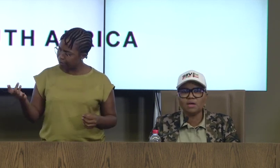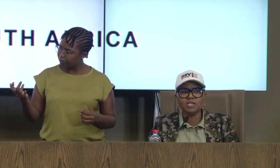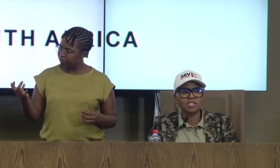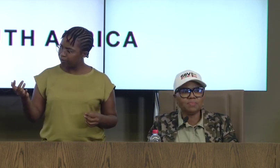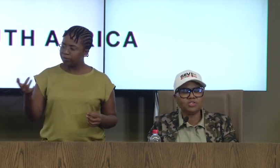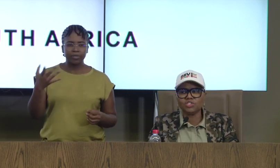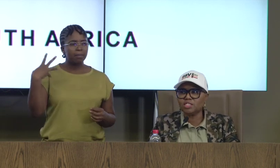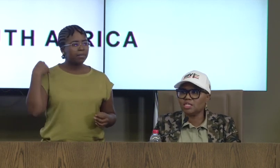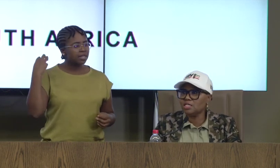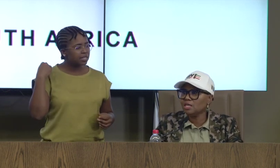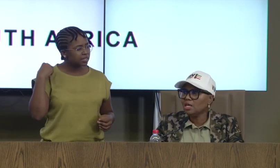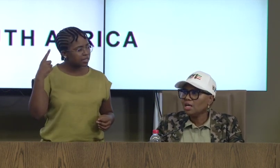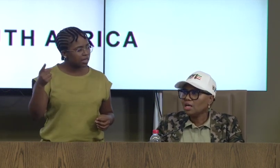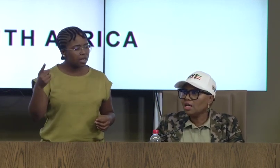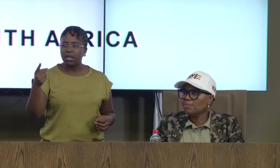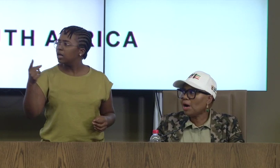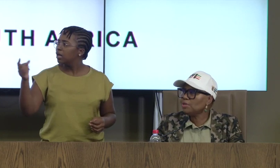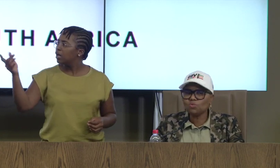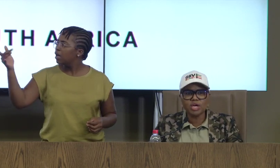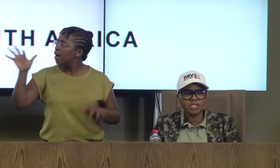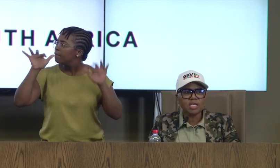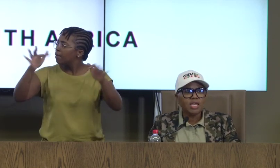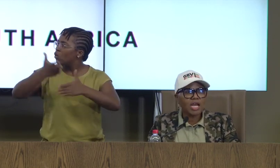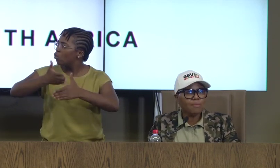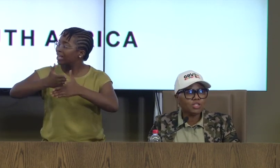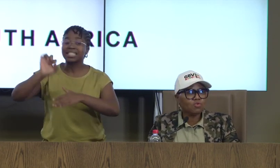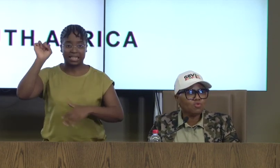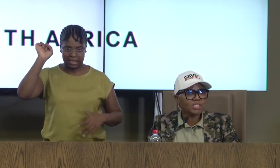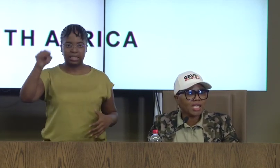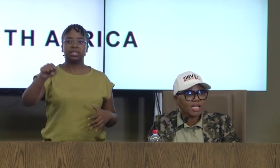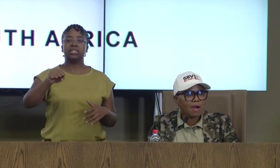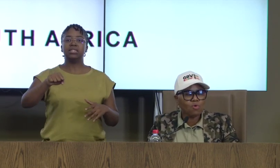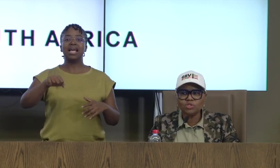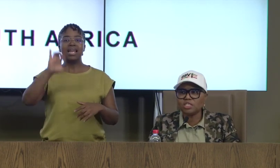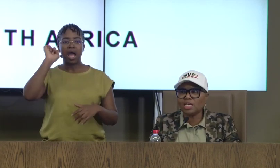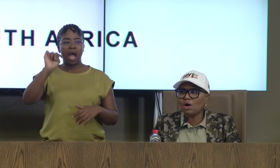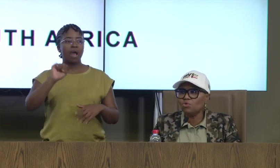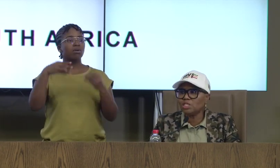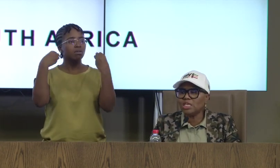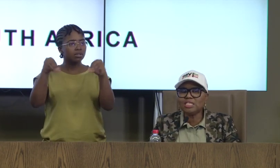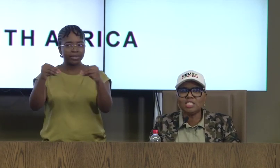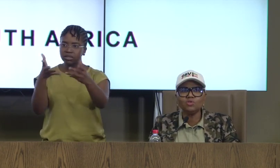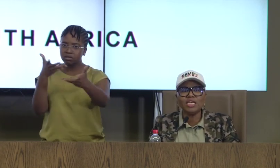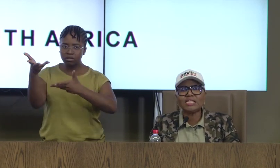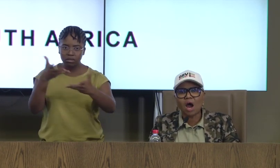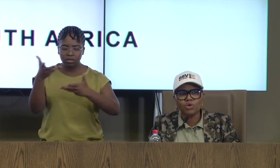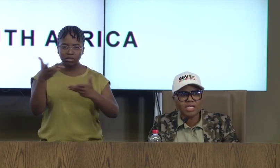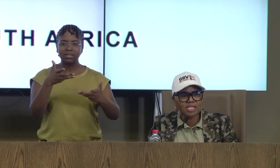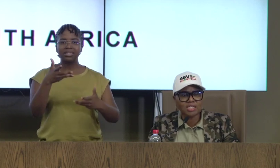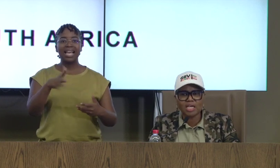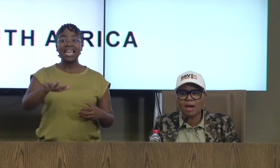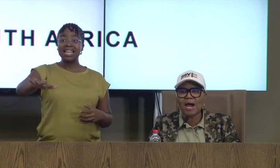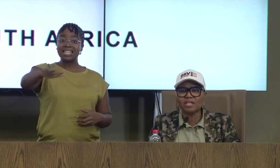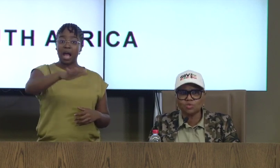department yaka Minister Patricia de Lille, Public Works, nabo sikhulumisana nabo ukuthi sicela ukuthi izindlu indawo